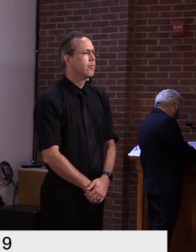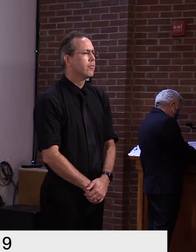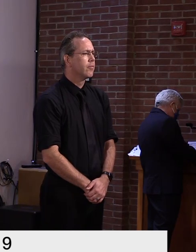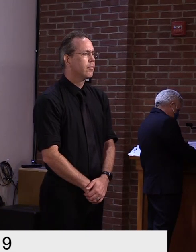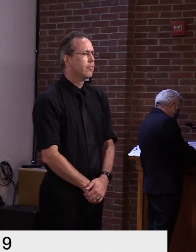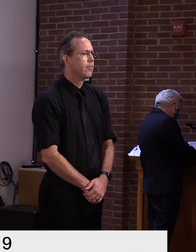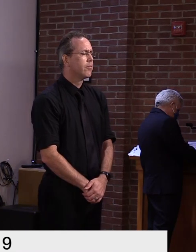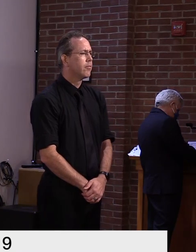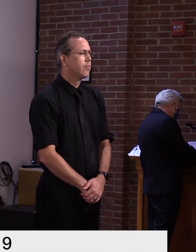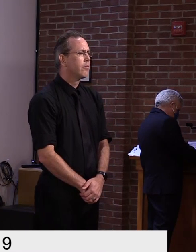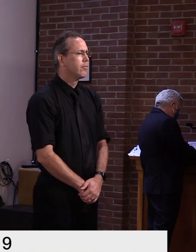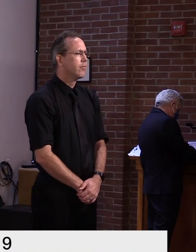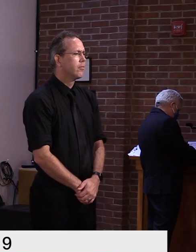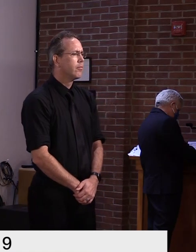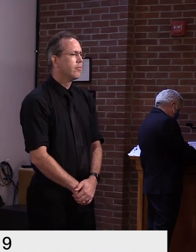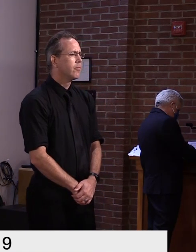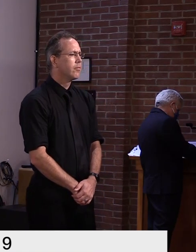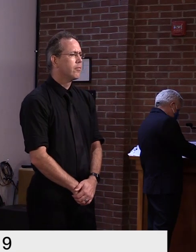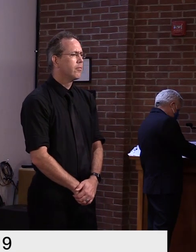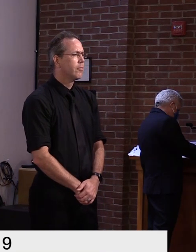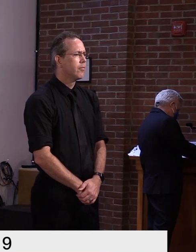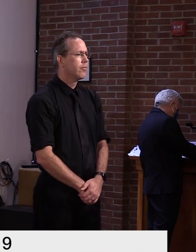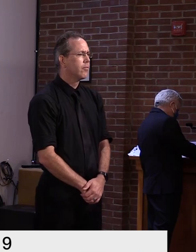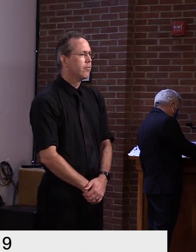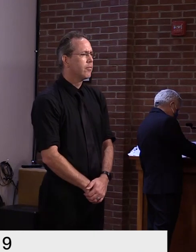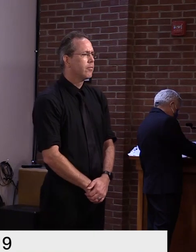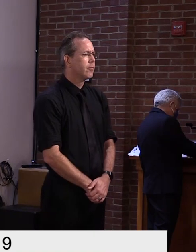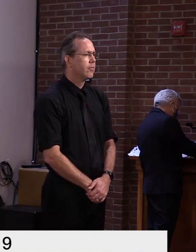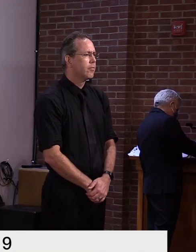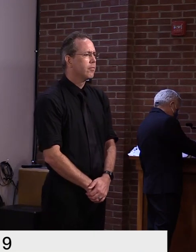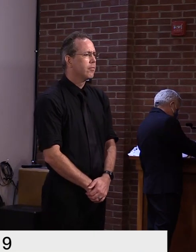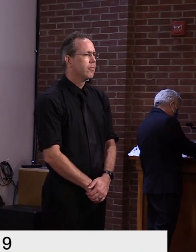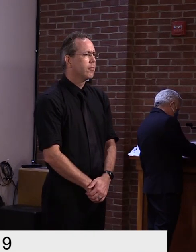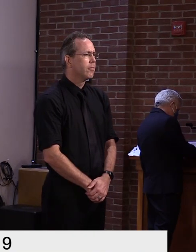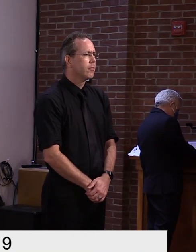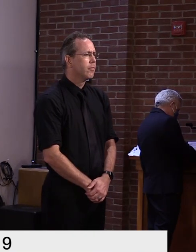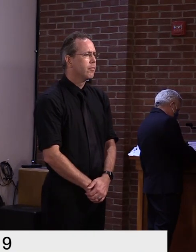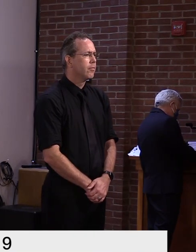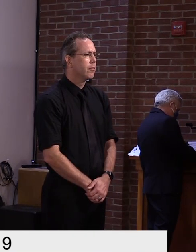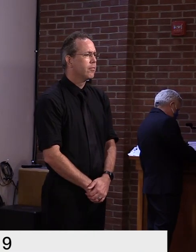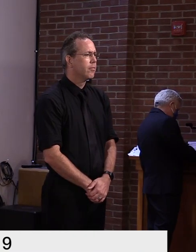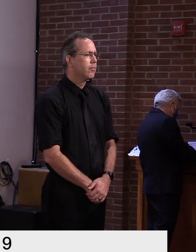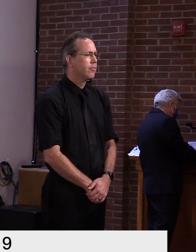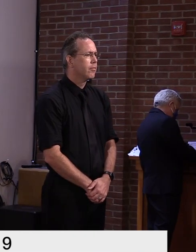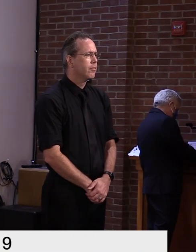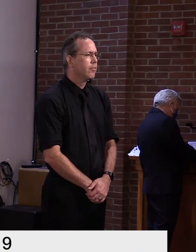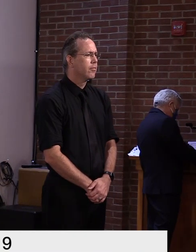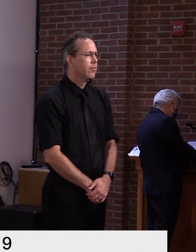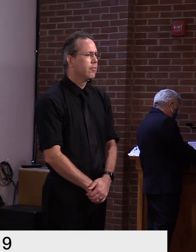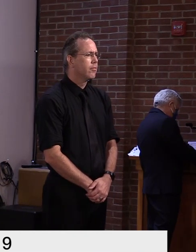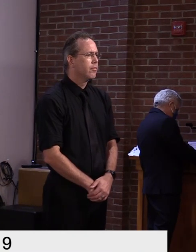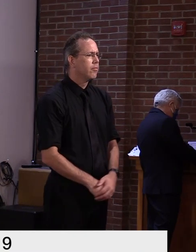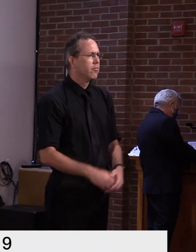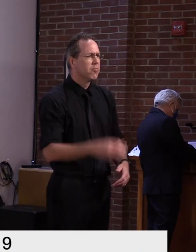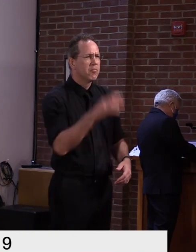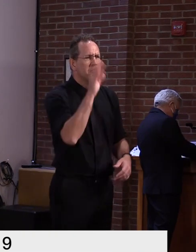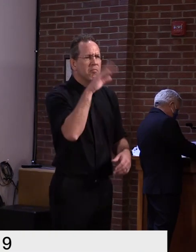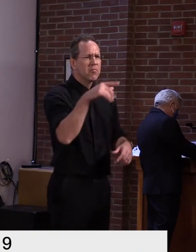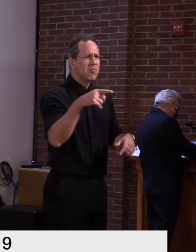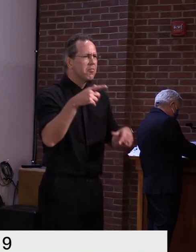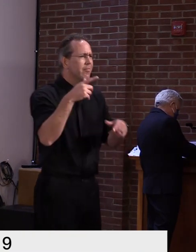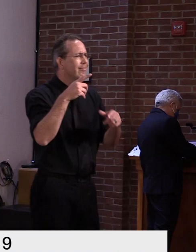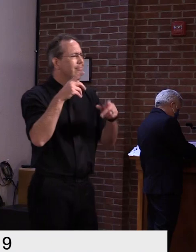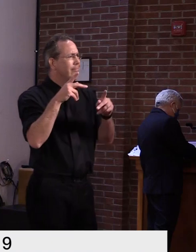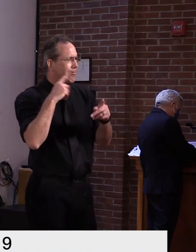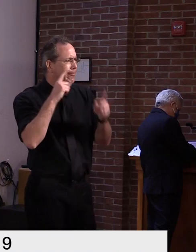help utilities meet these needs? That's the first I've heard that there was a problem with the utilities coming to attach with the grant program